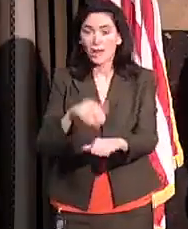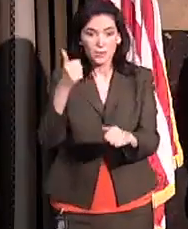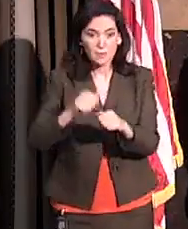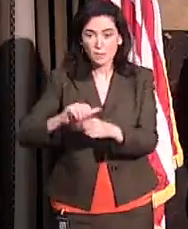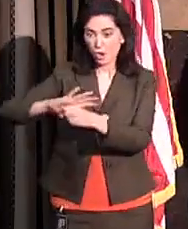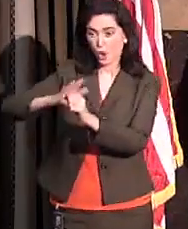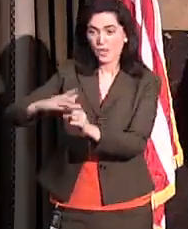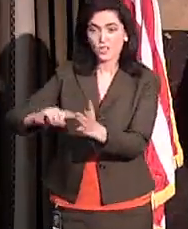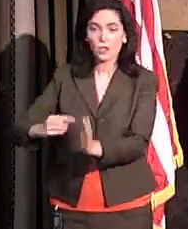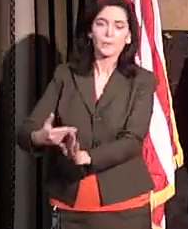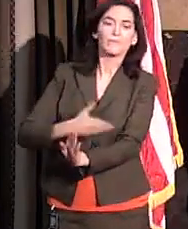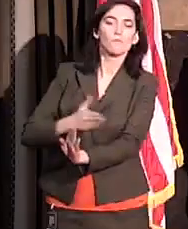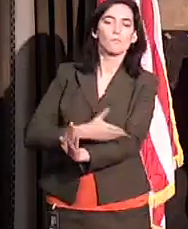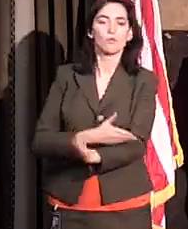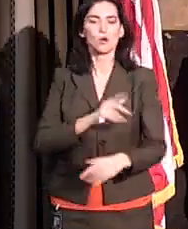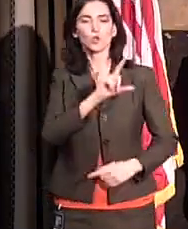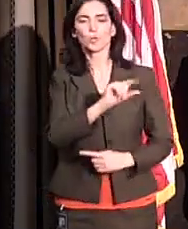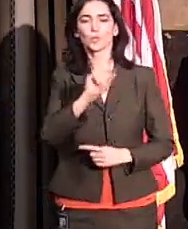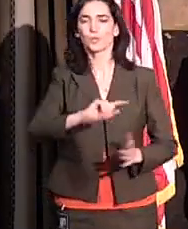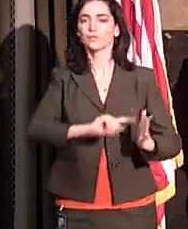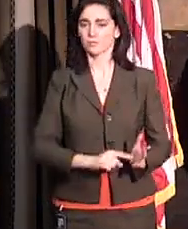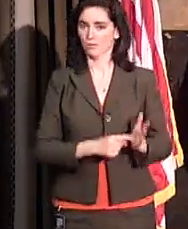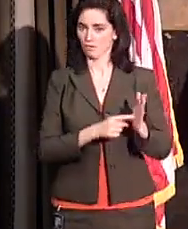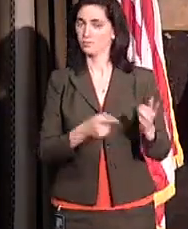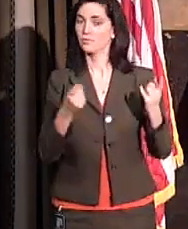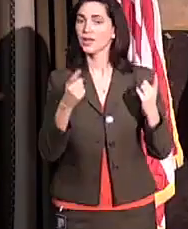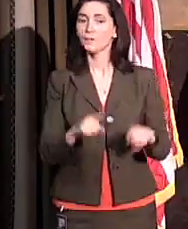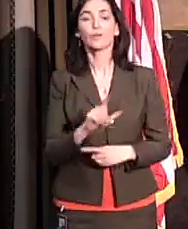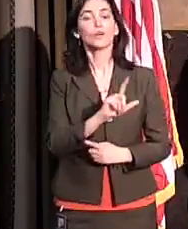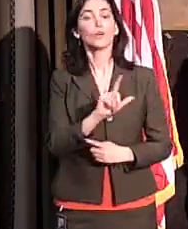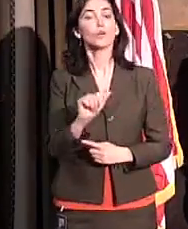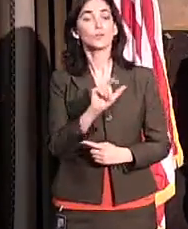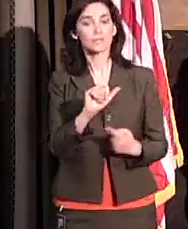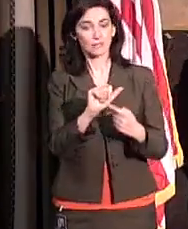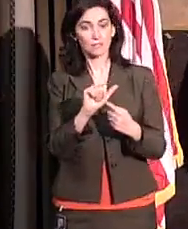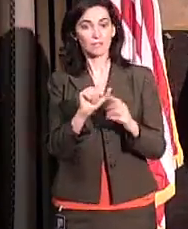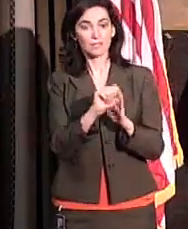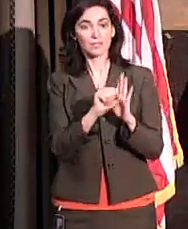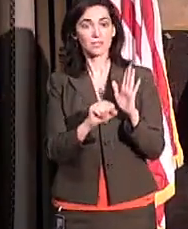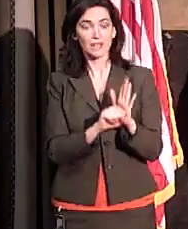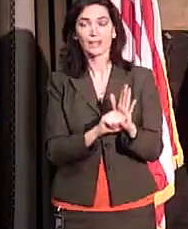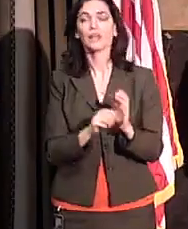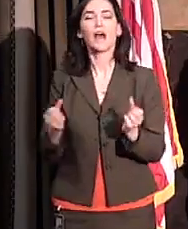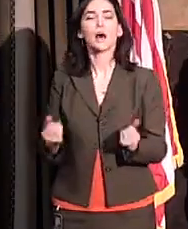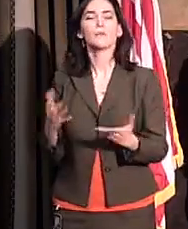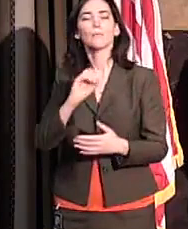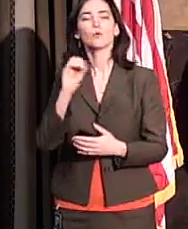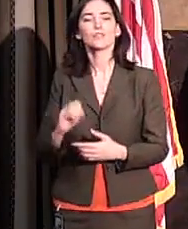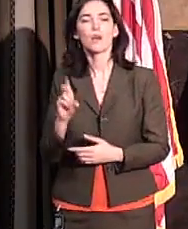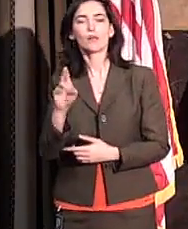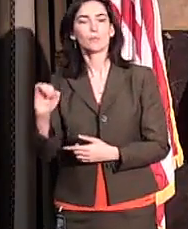of 2020, Louisiana had one of its lowest rates of unemployment in